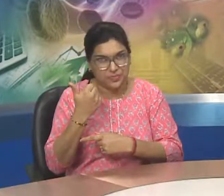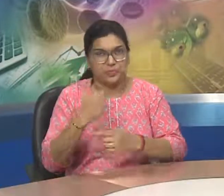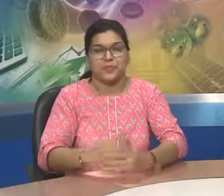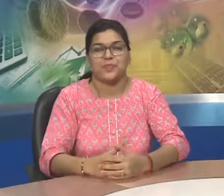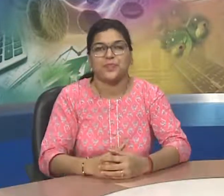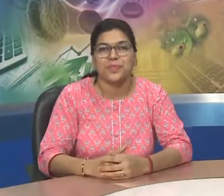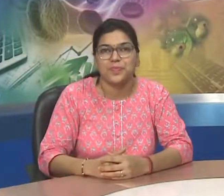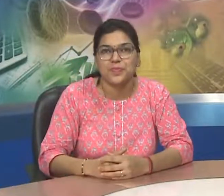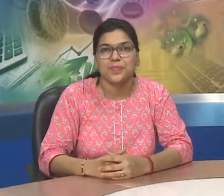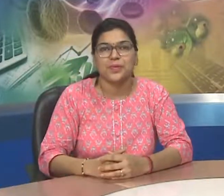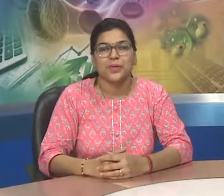to survive.